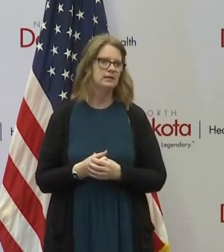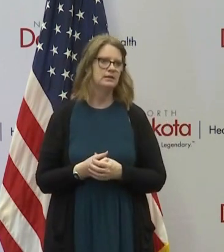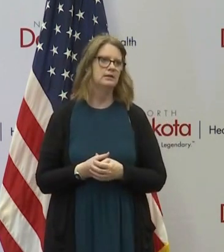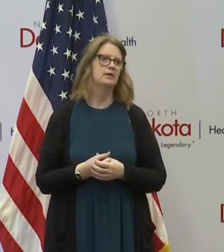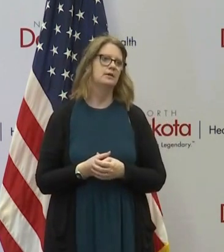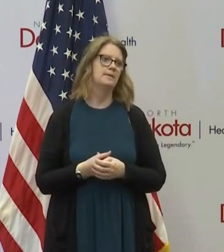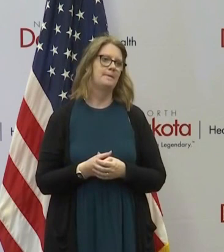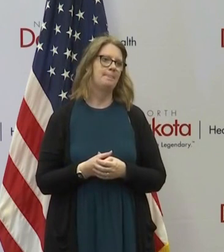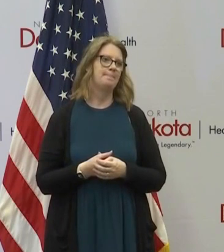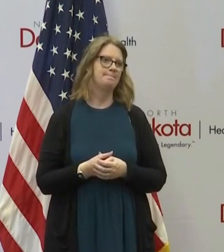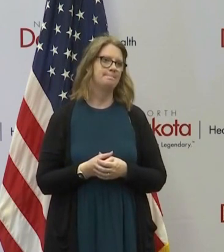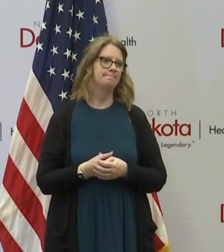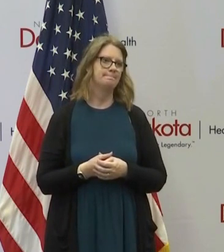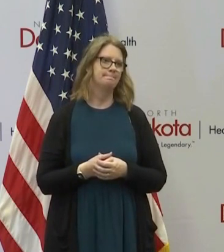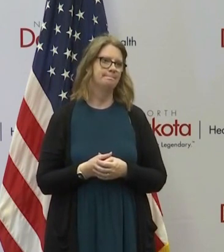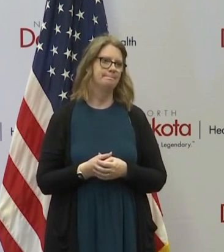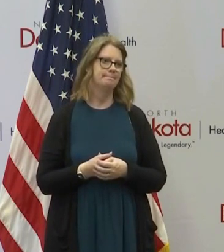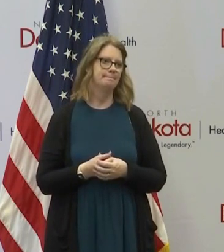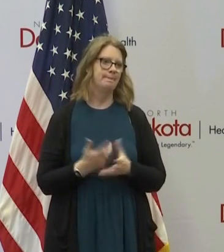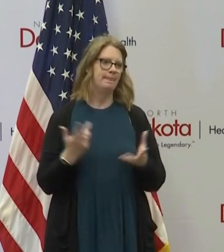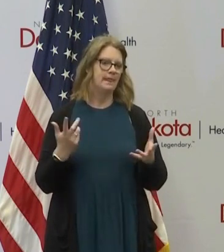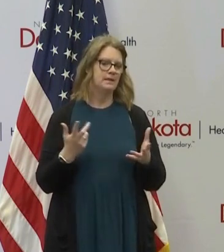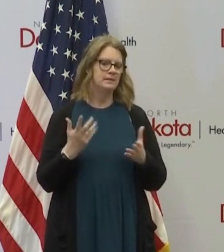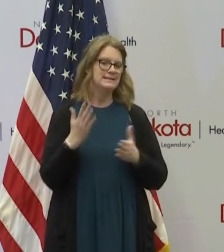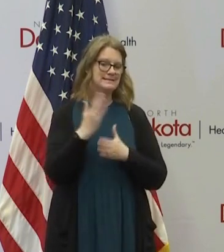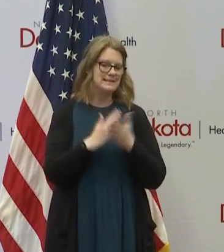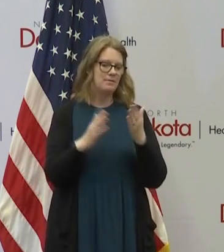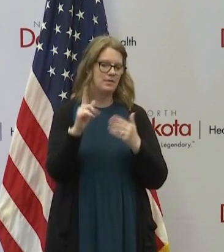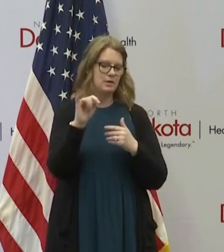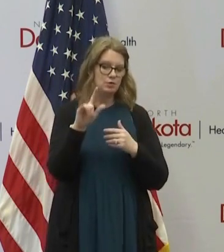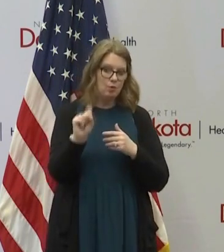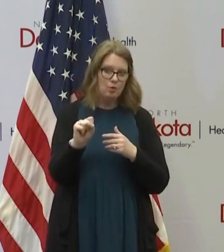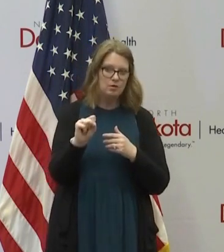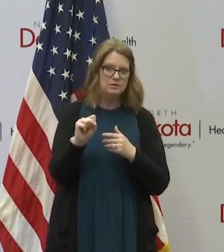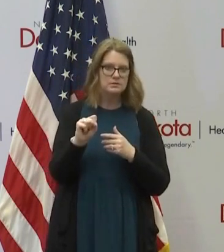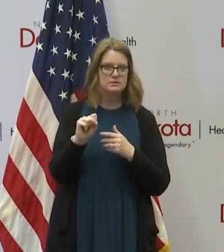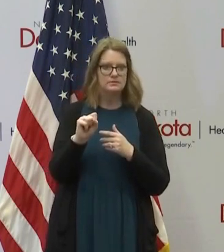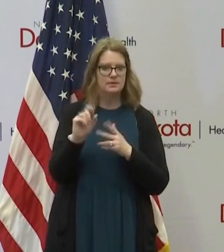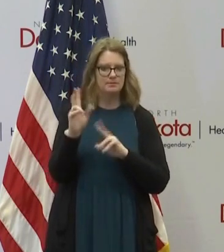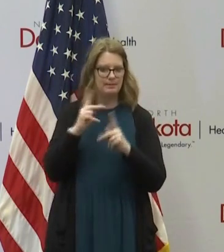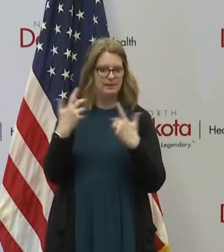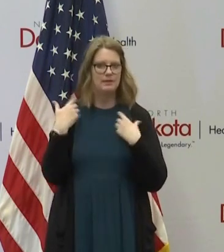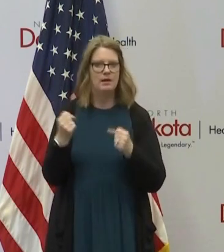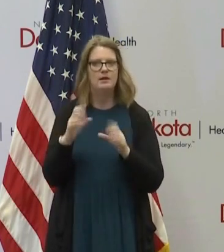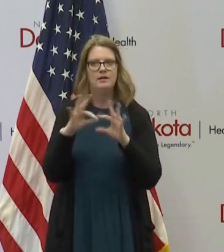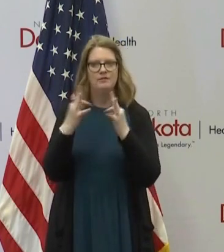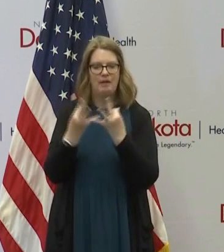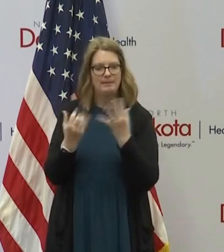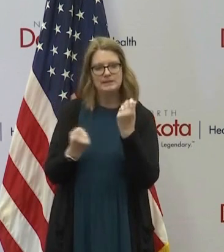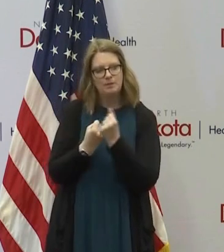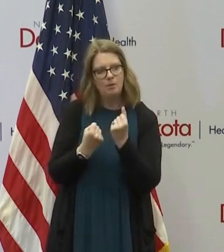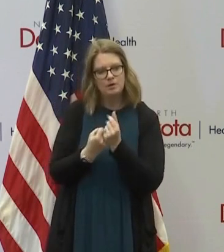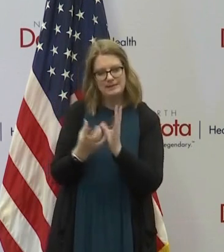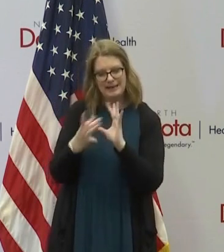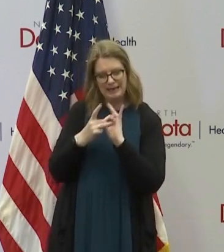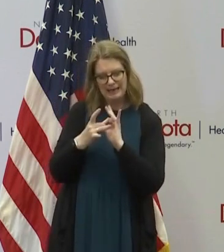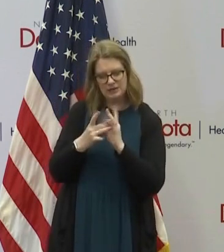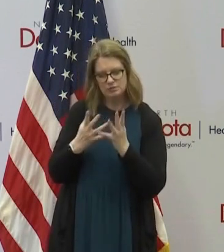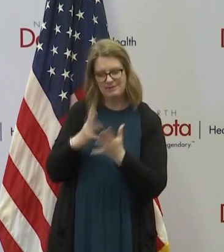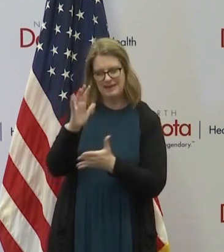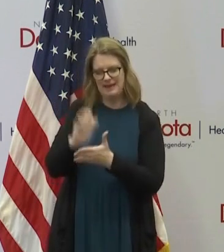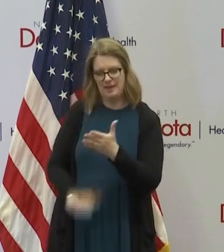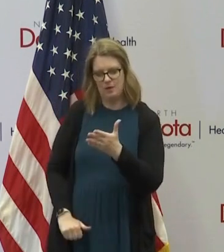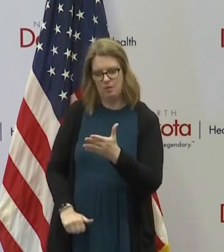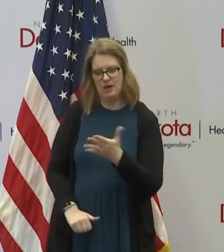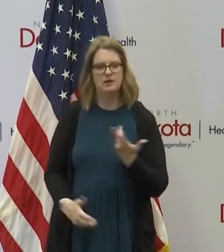is we've taken away some of the tools to help people get better, you know, family supports and connection in an effort to fight this virus.